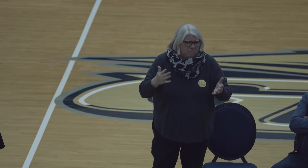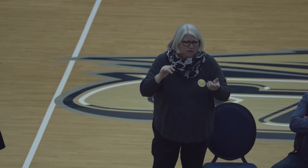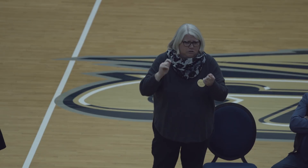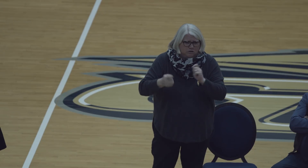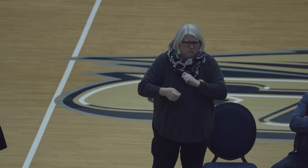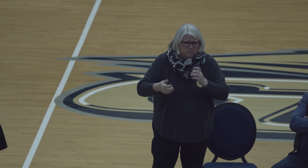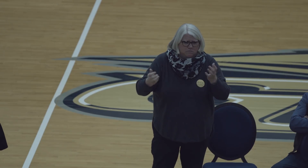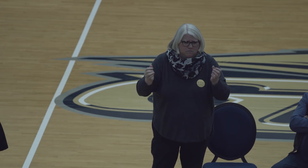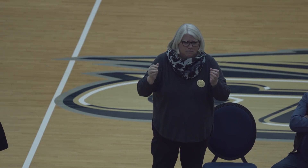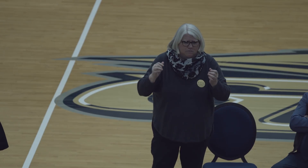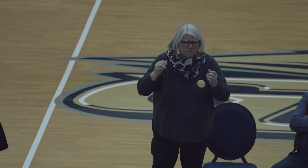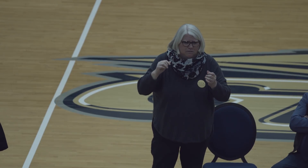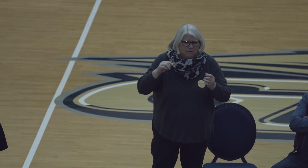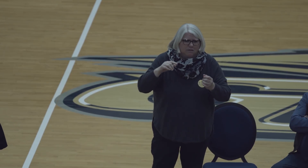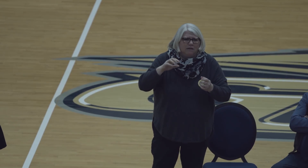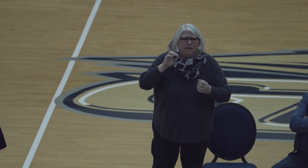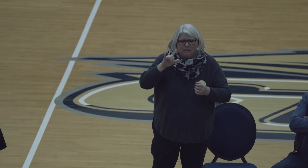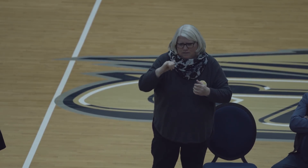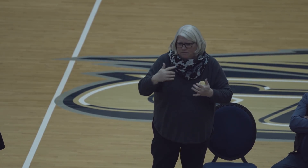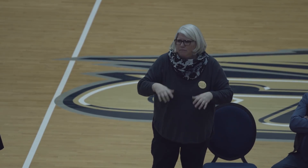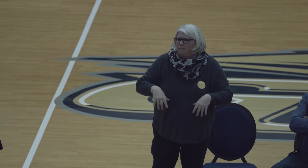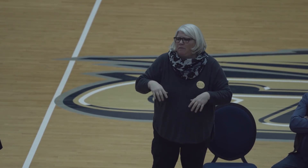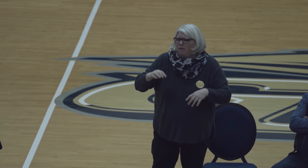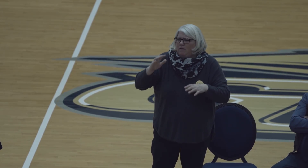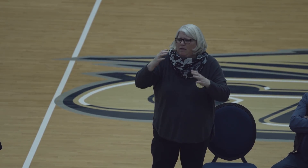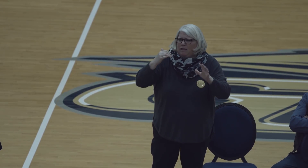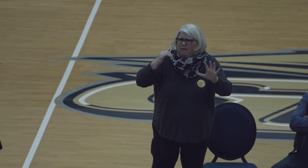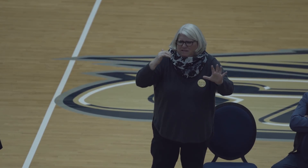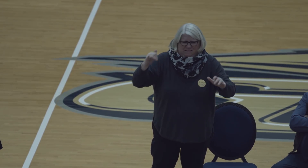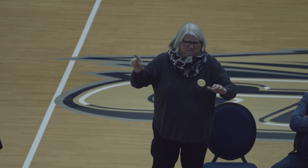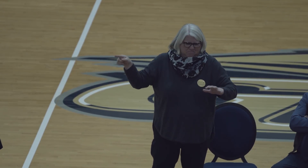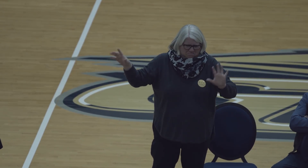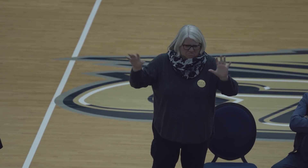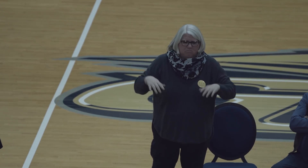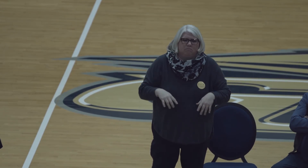that's still where it is. Is that where it is? Oh, okay, in the Ely building. All right, so,